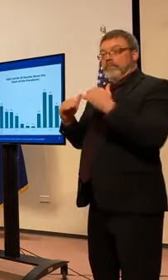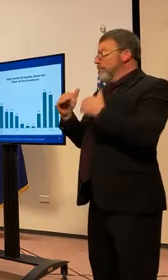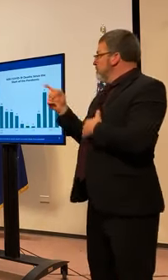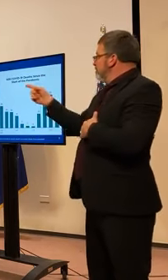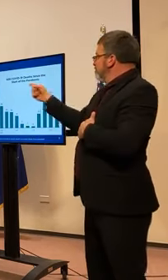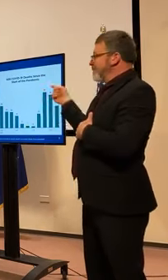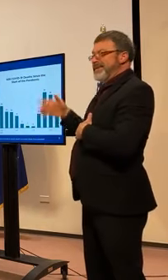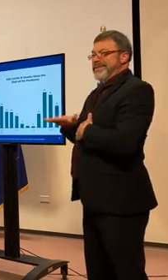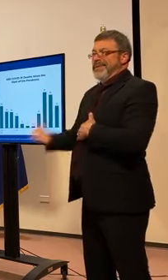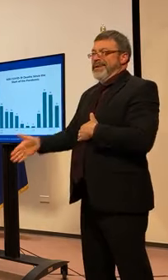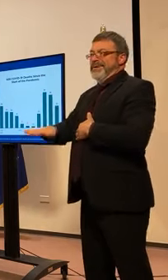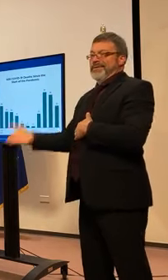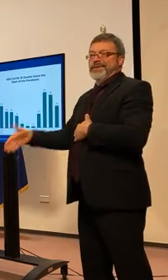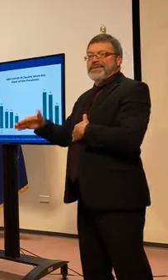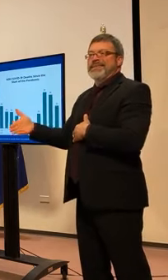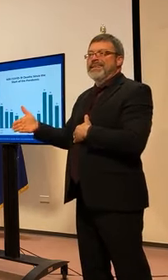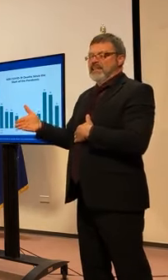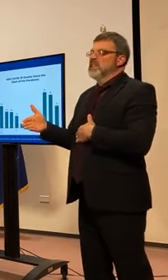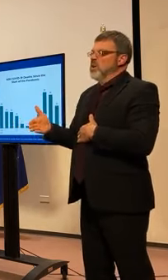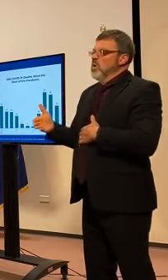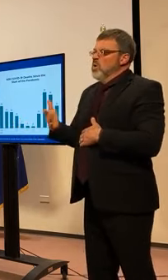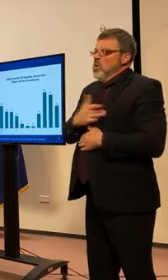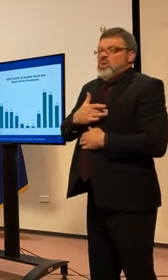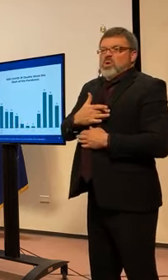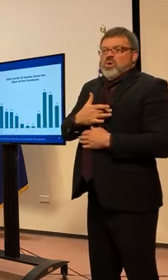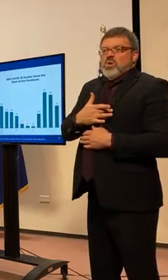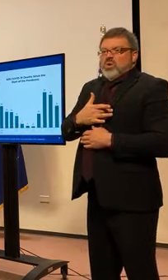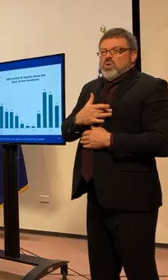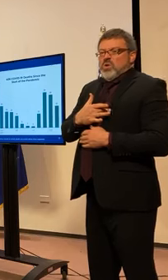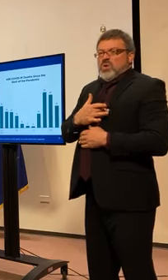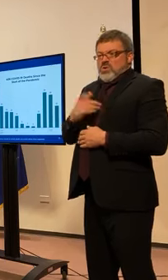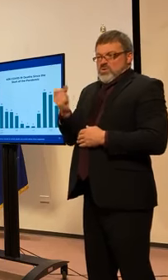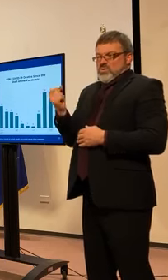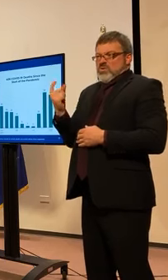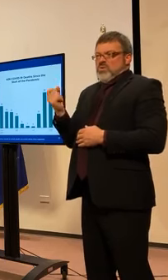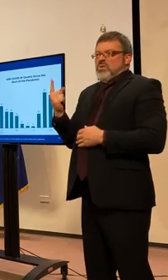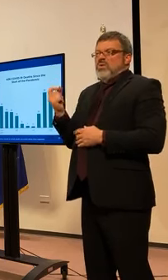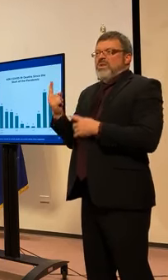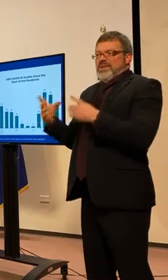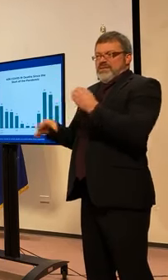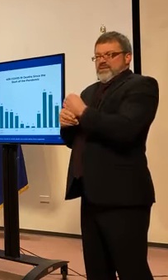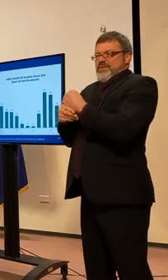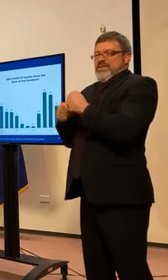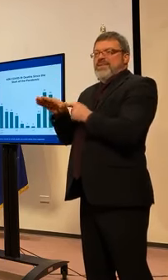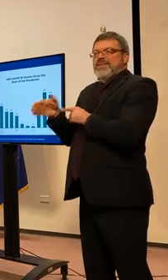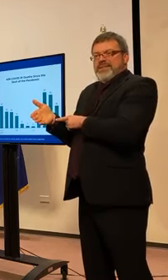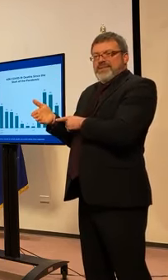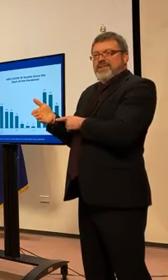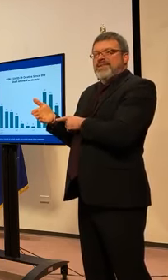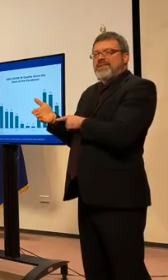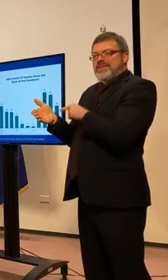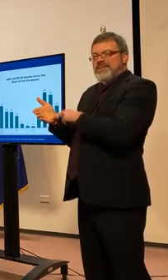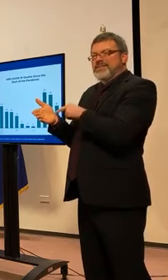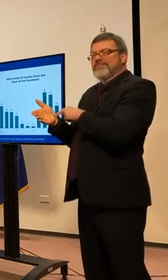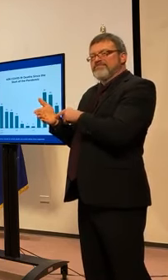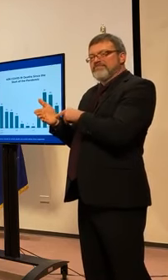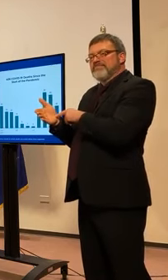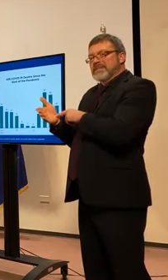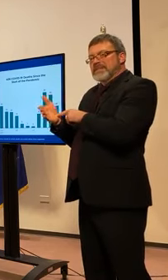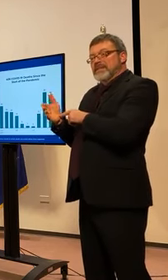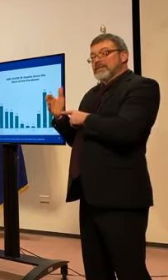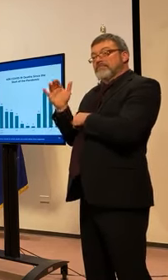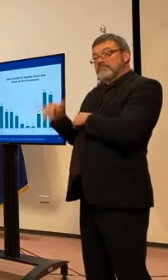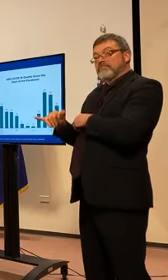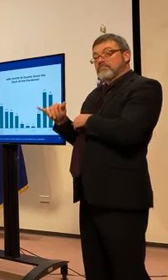to date, we did unfortunately lose another 11 people this week, seven of which were date of death did occur in the